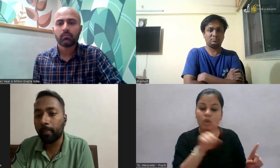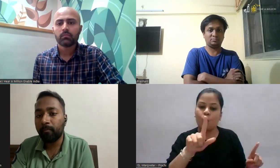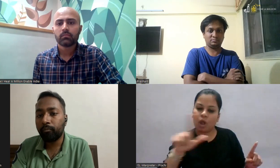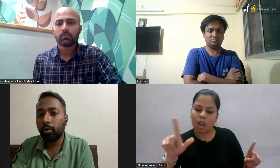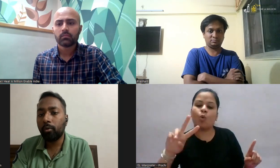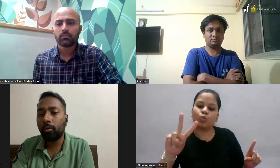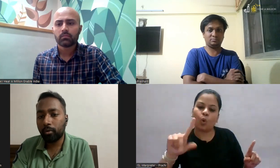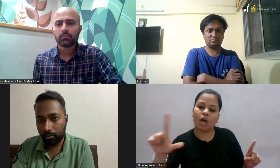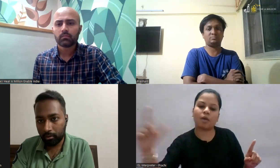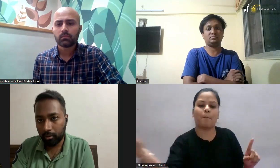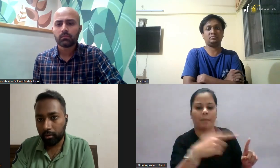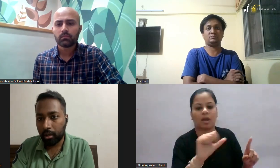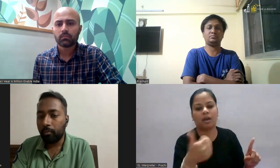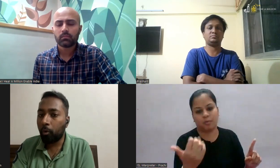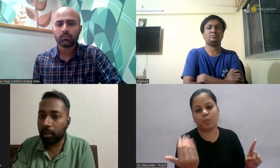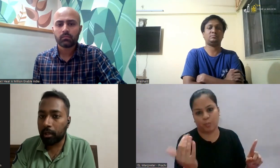lakh.